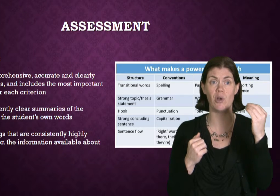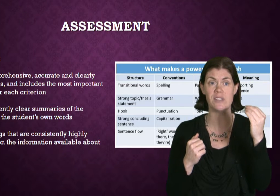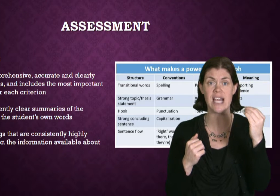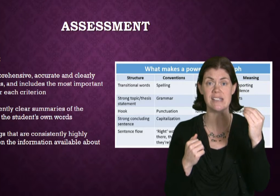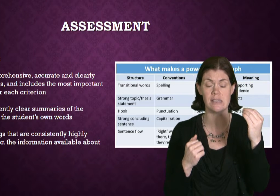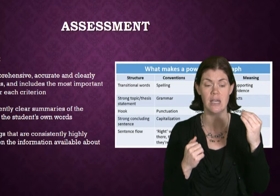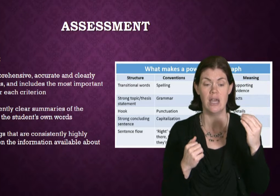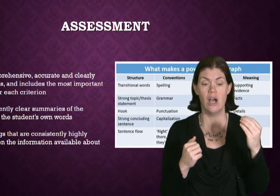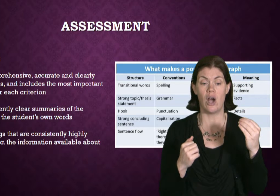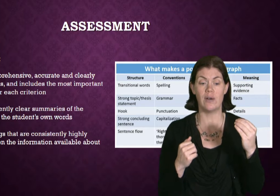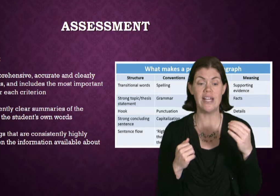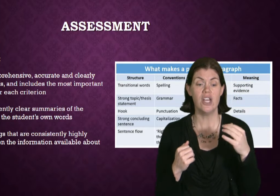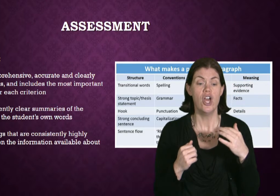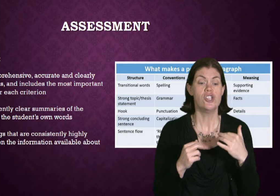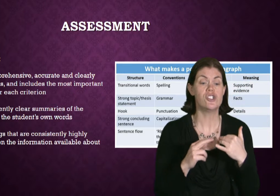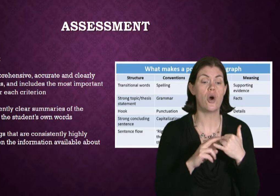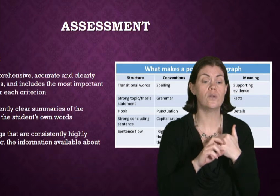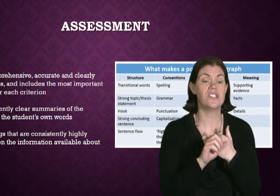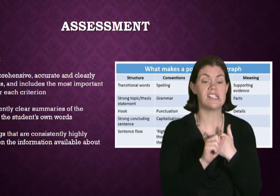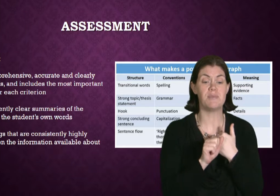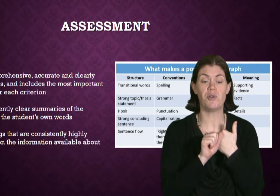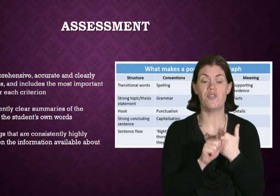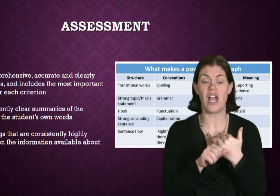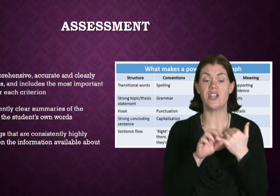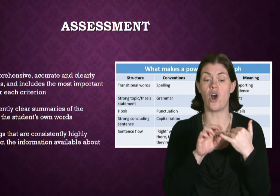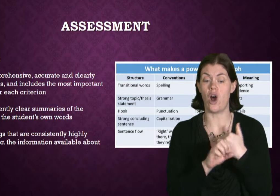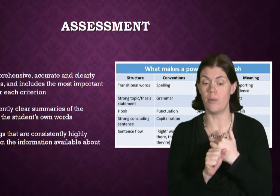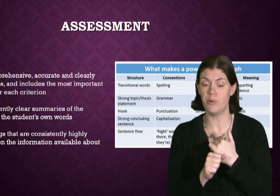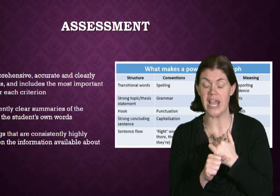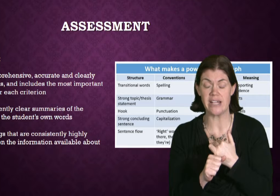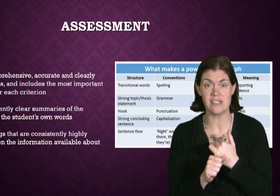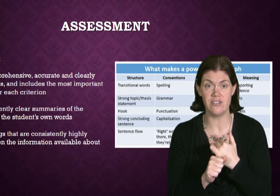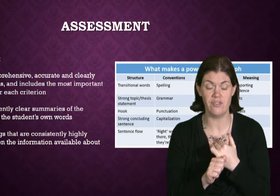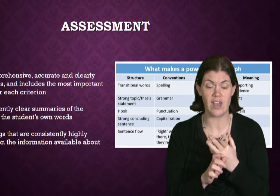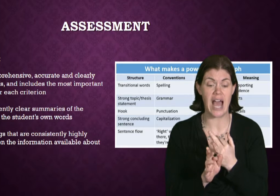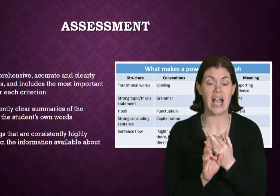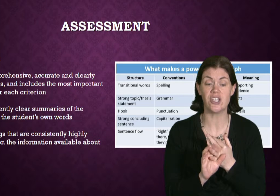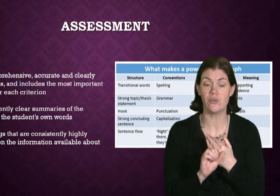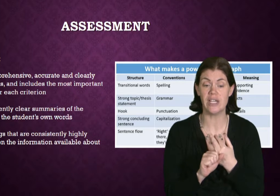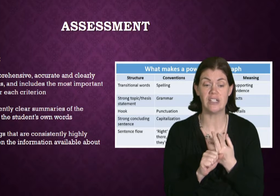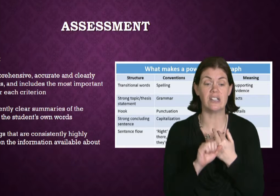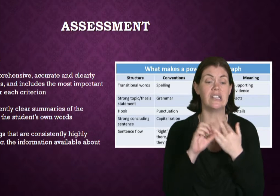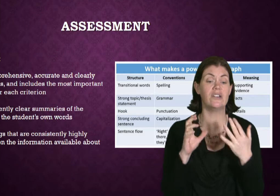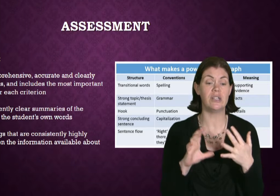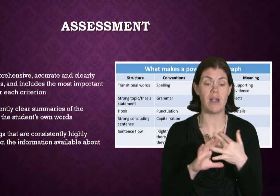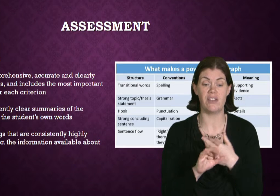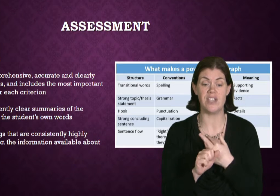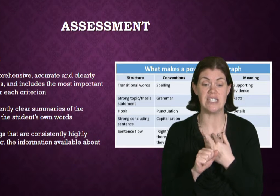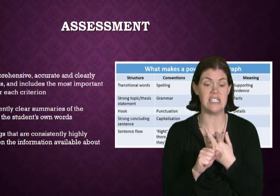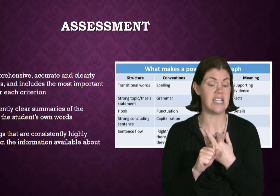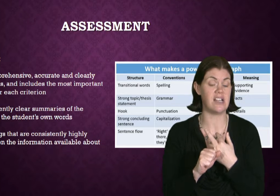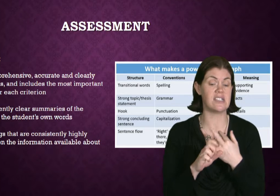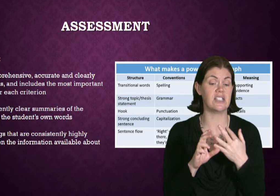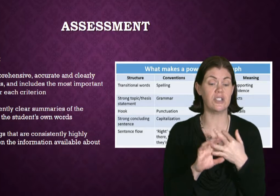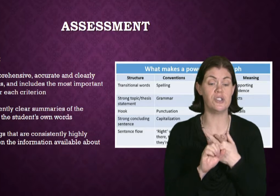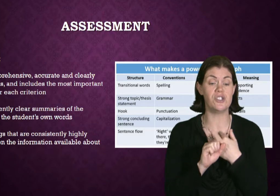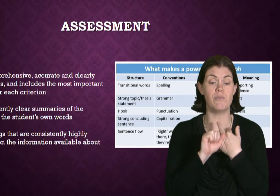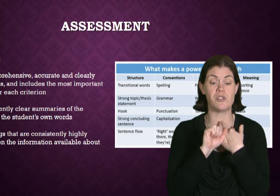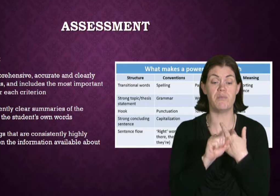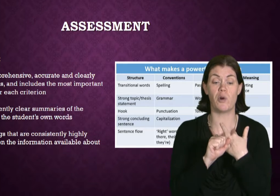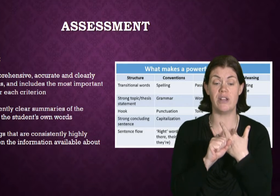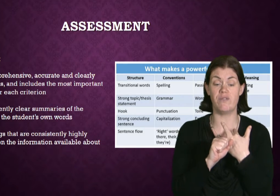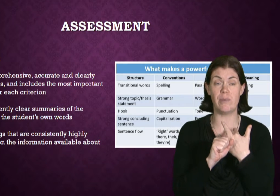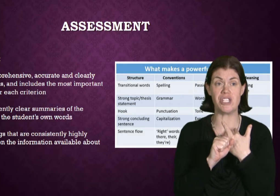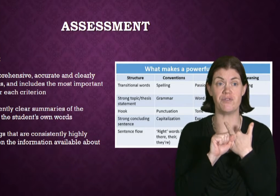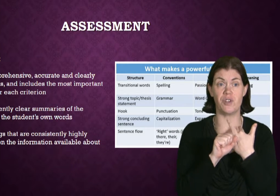ranking process, all right? So does it provide comprehensive, accurate, clearly relevant details and includes the